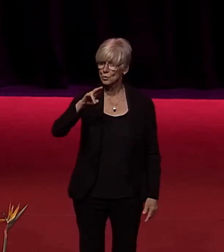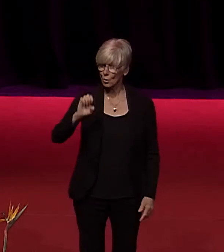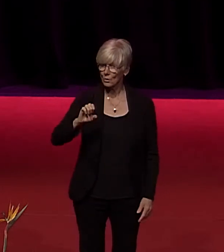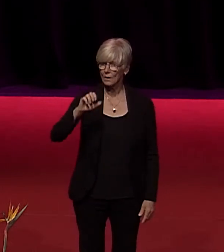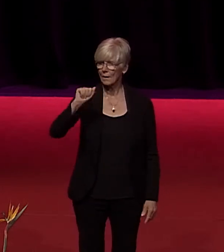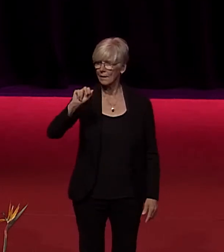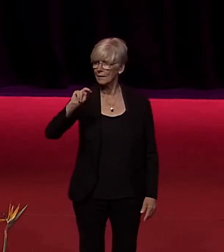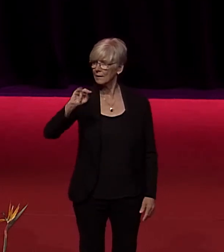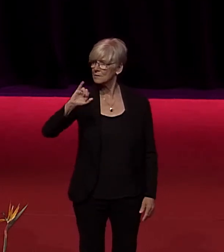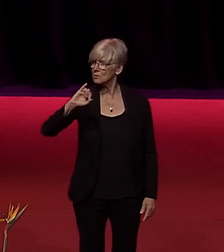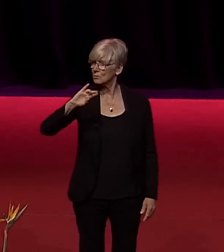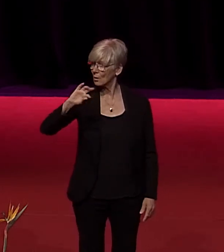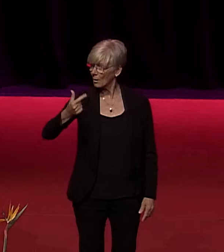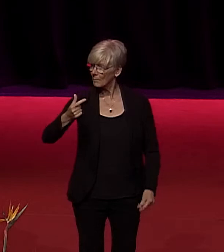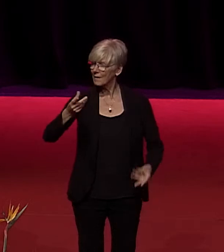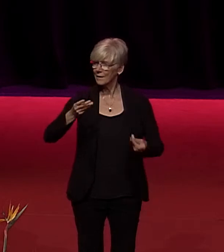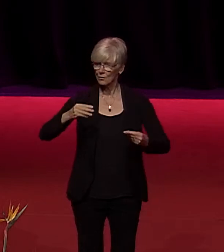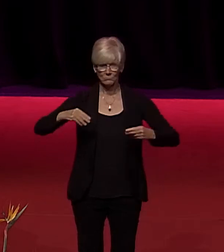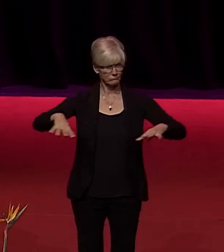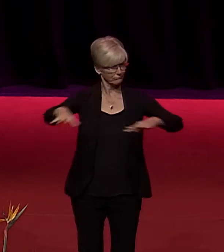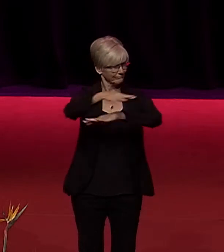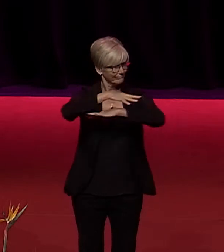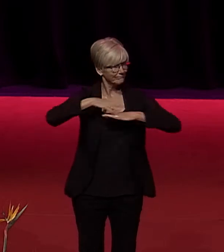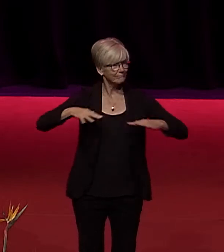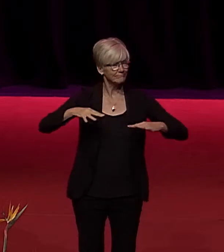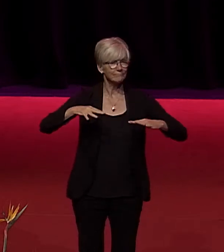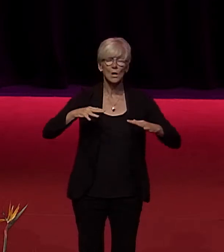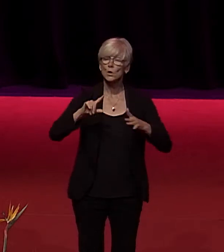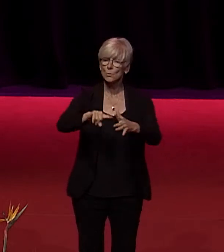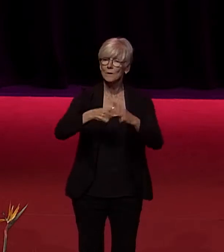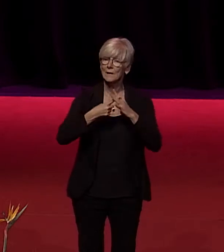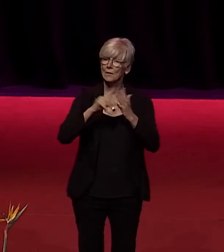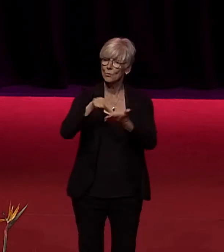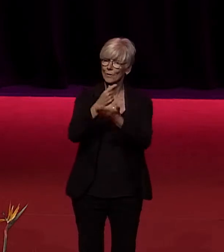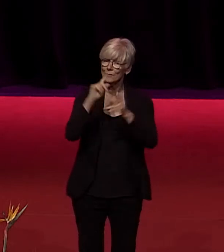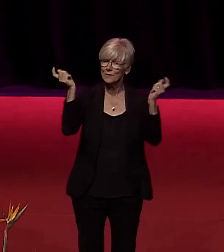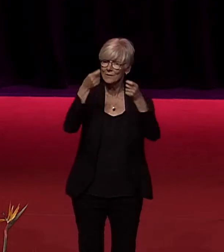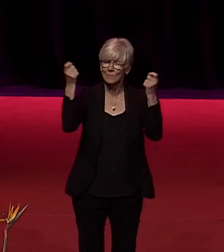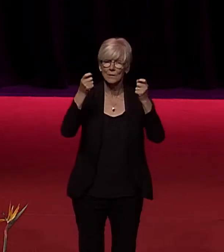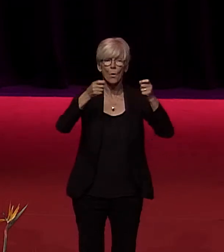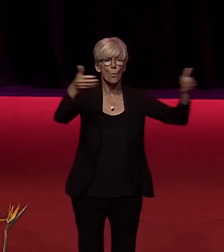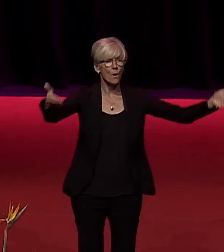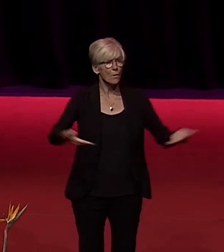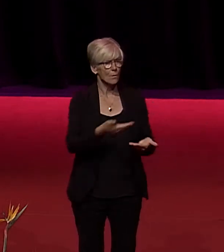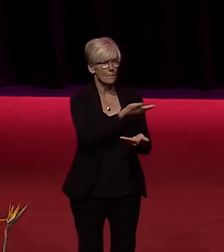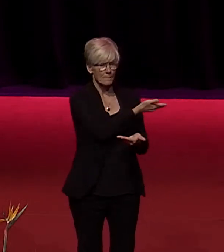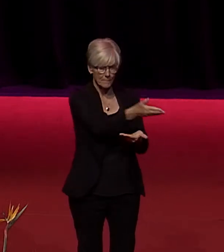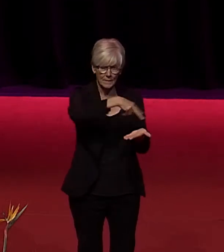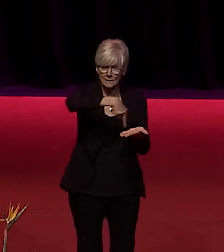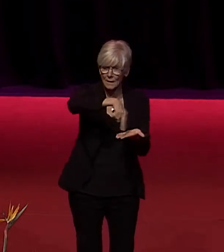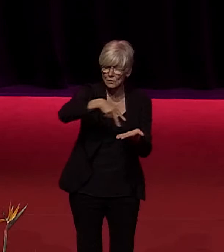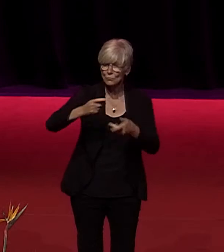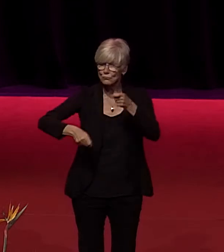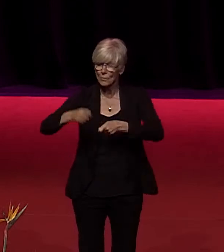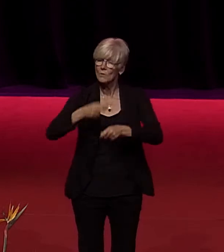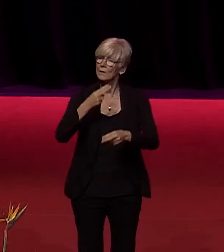gathered on today. To begin our ceremony, I would like to welcome the Spirit Vision drummers and dancers.